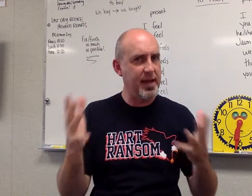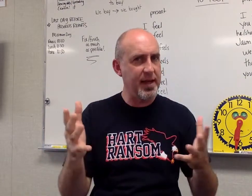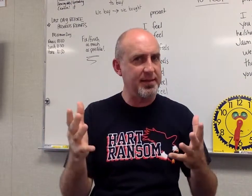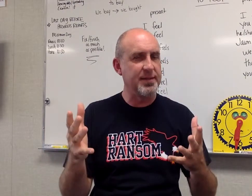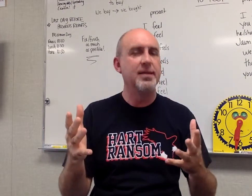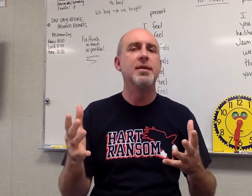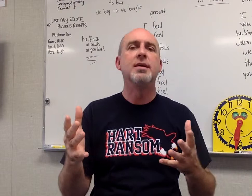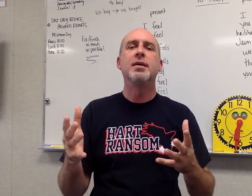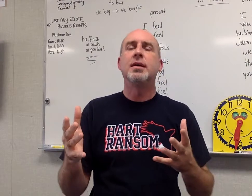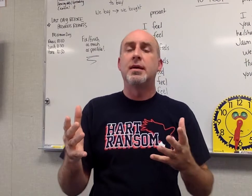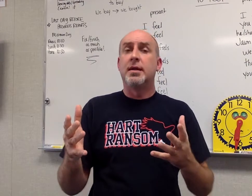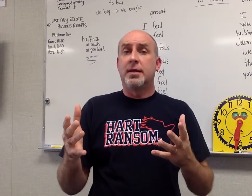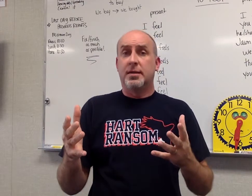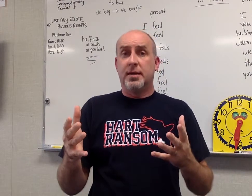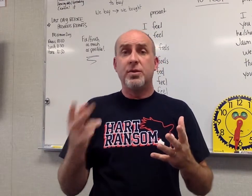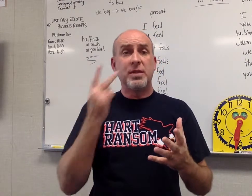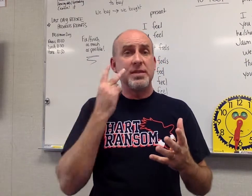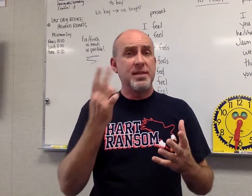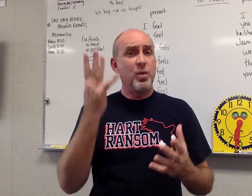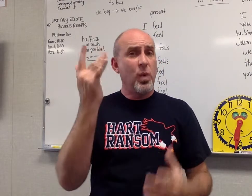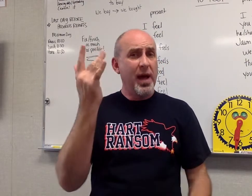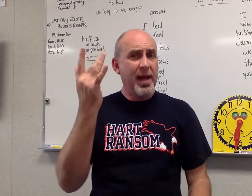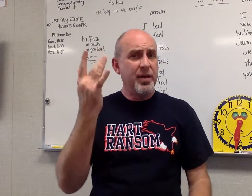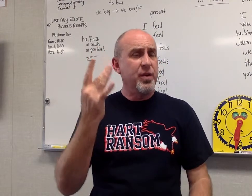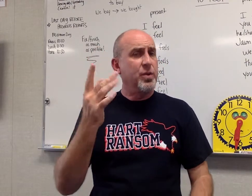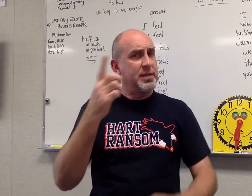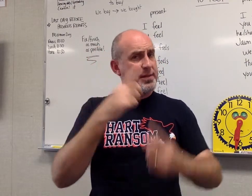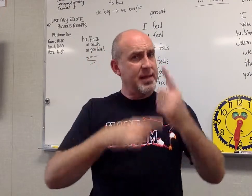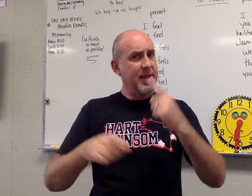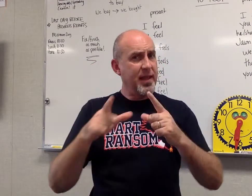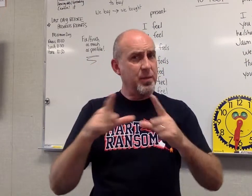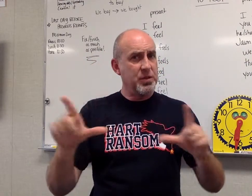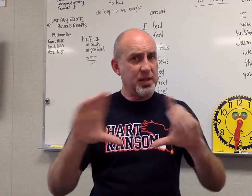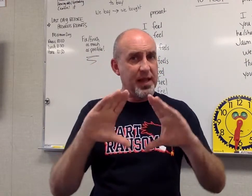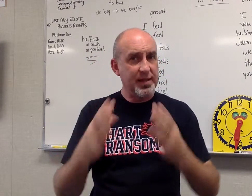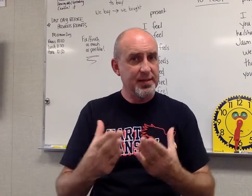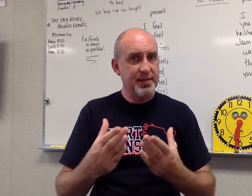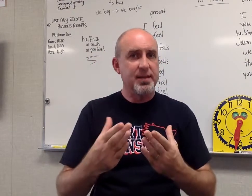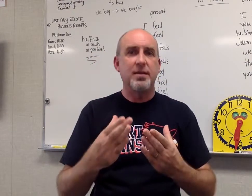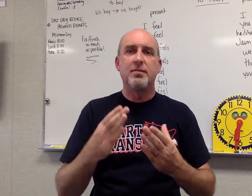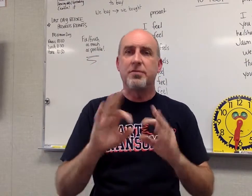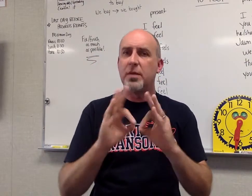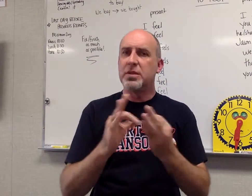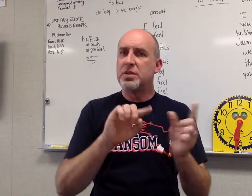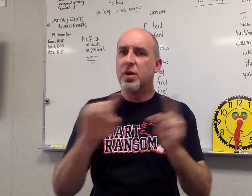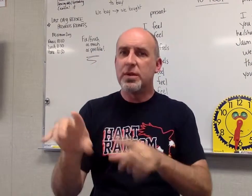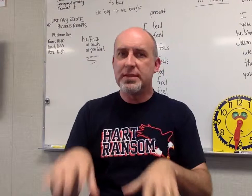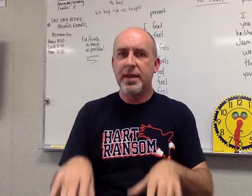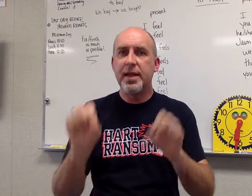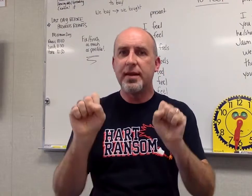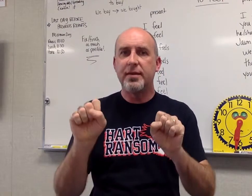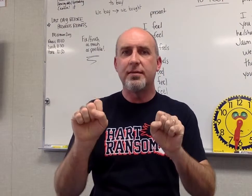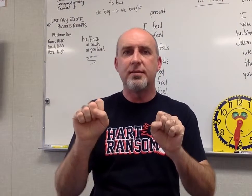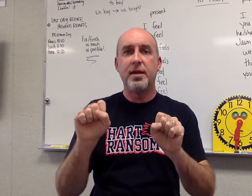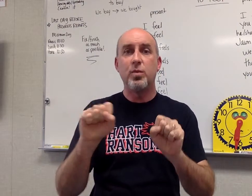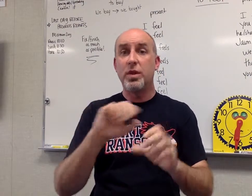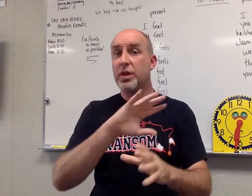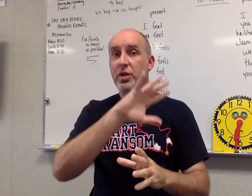lot. And you can see why, in sign language classes that families go and take, they will